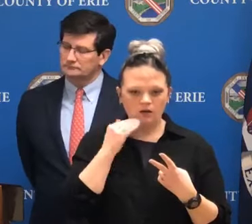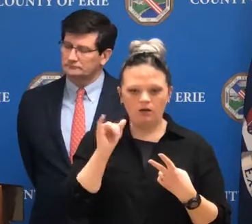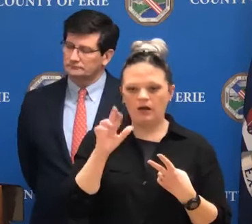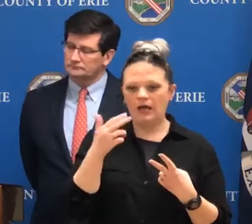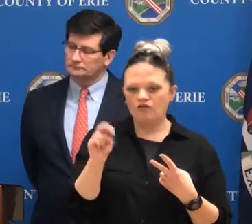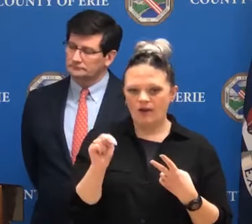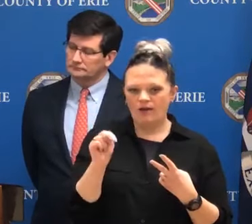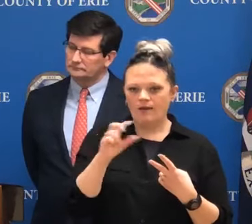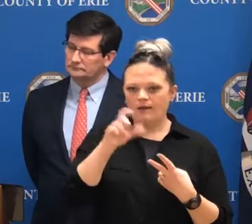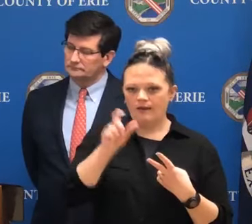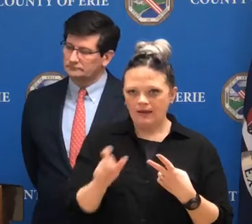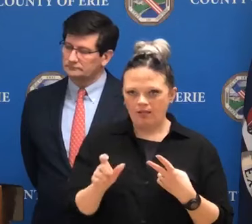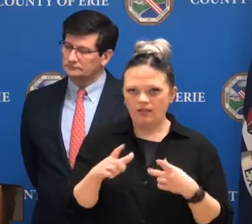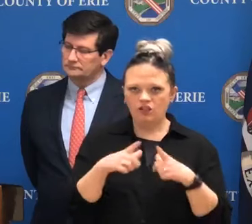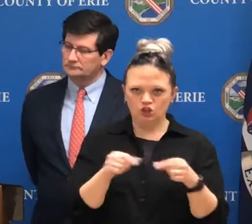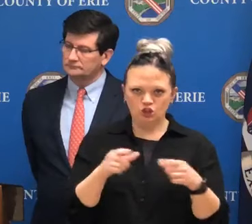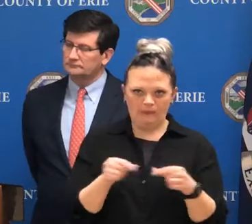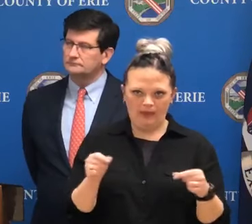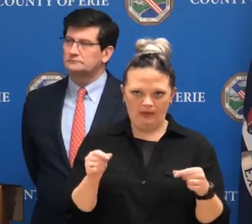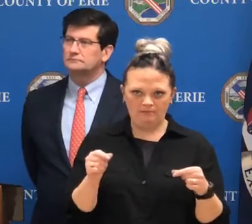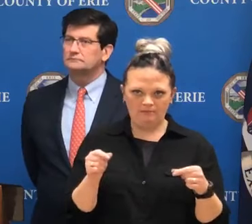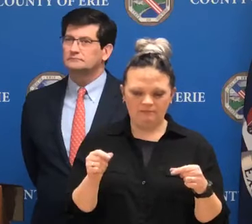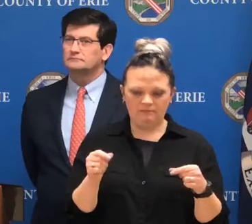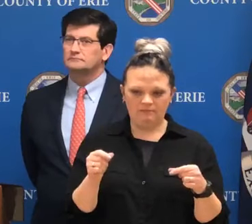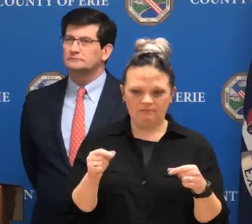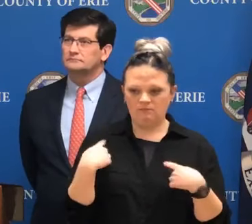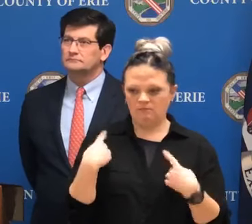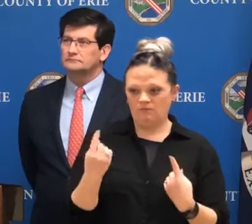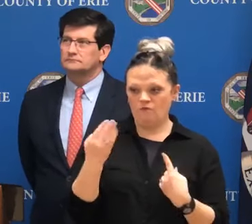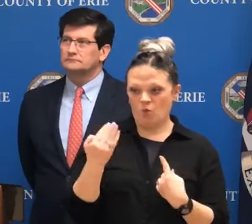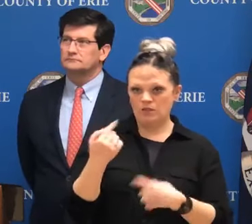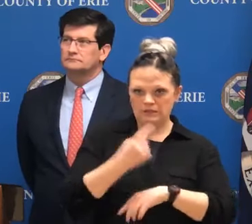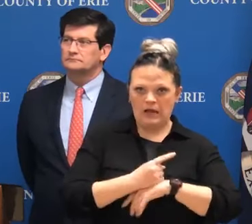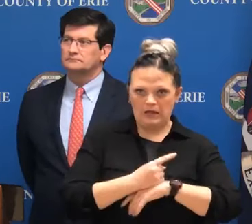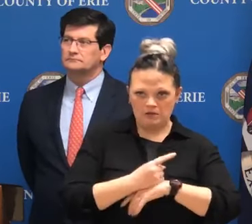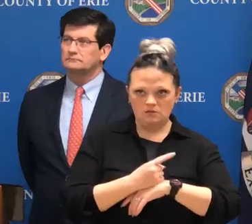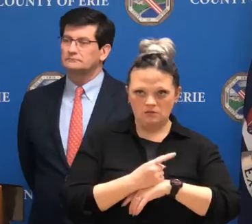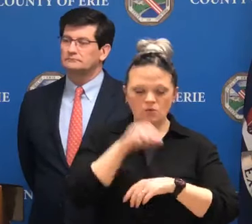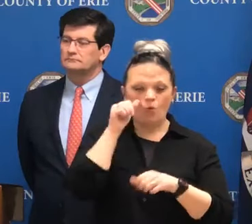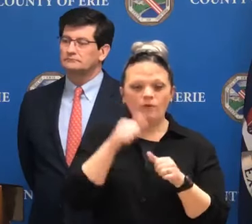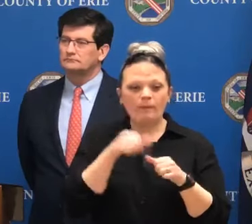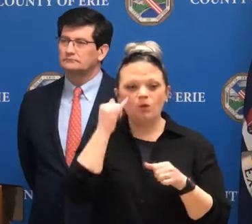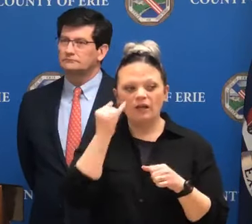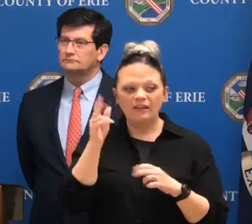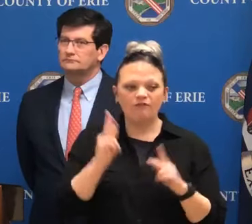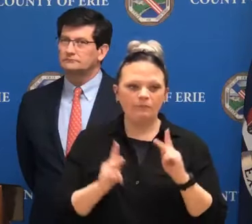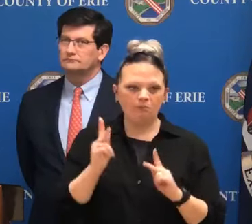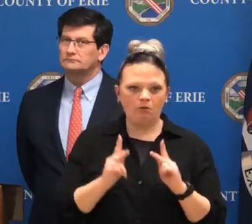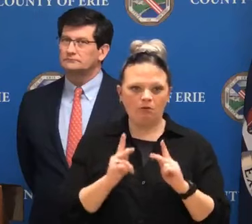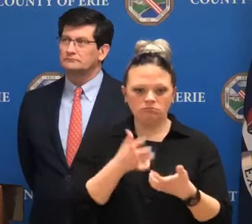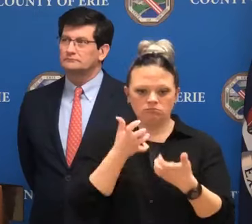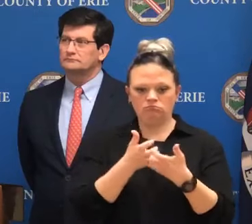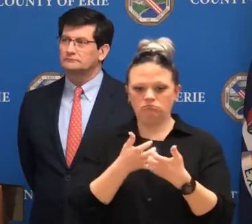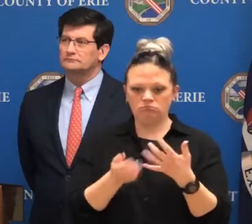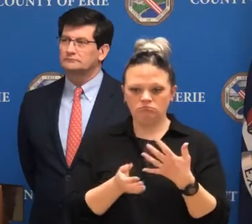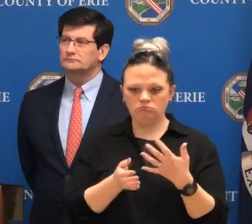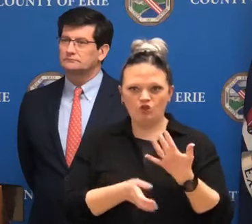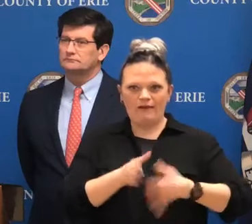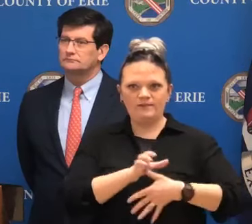Iran, Italy, and Japan in the past 14 days. So remember, if people meet the criteria